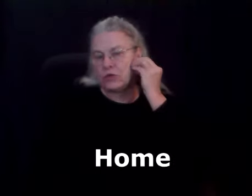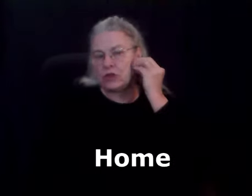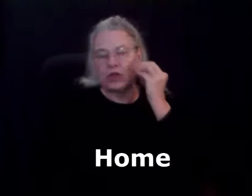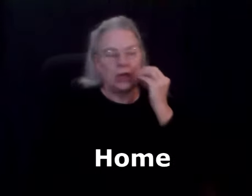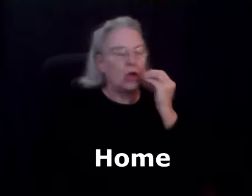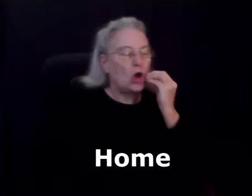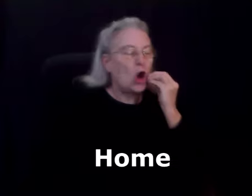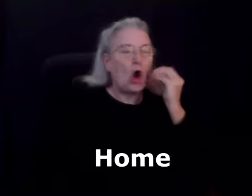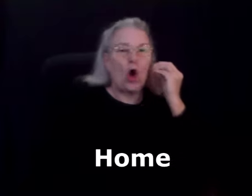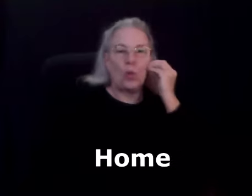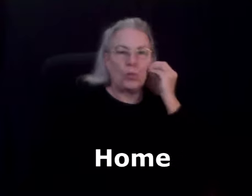cheek. Home.